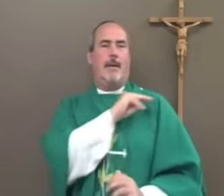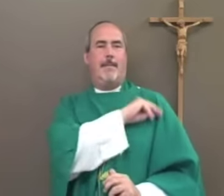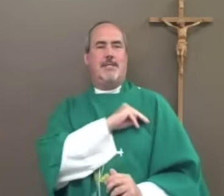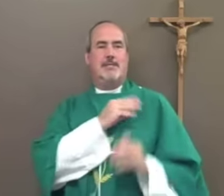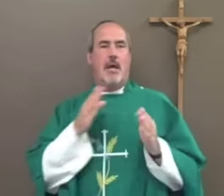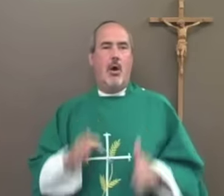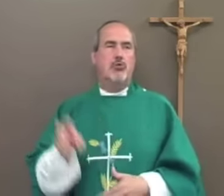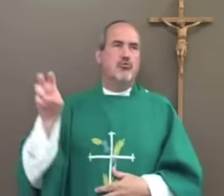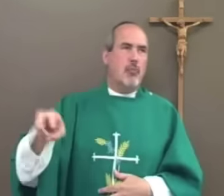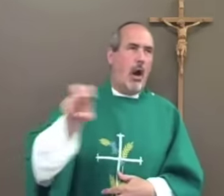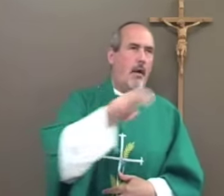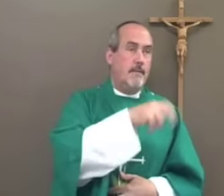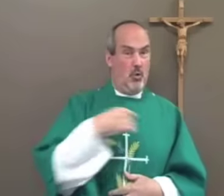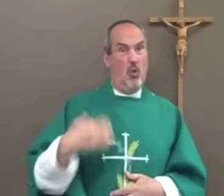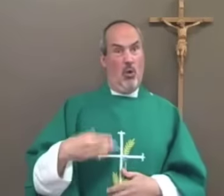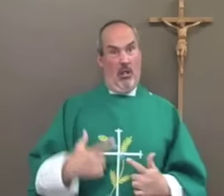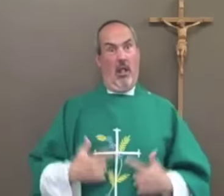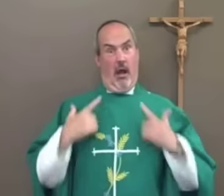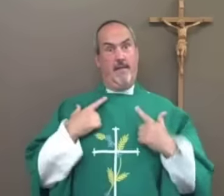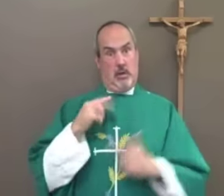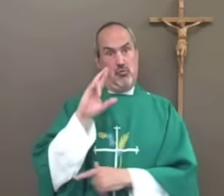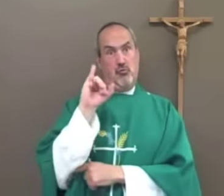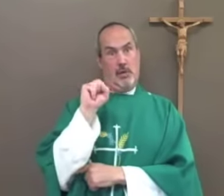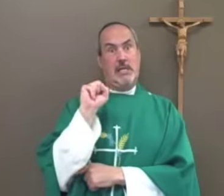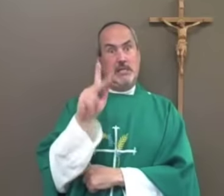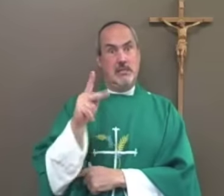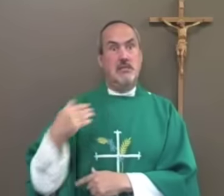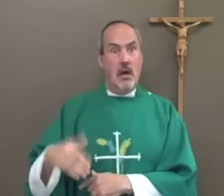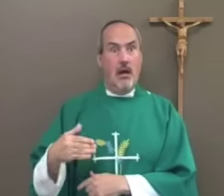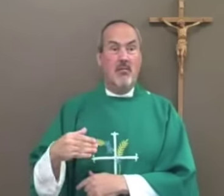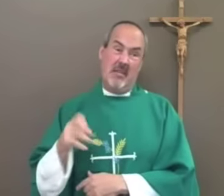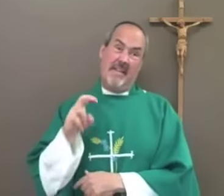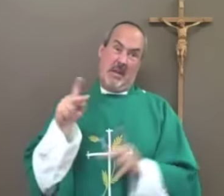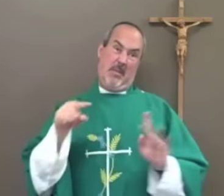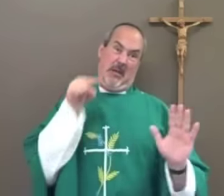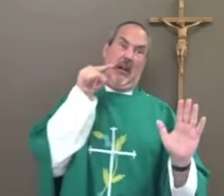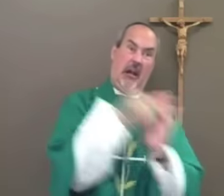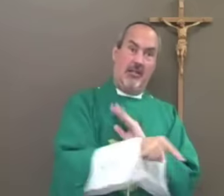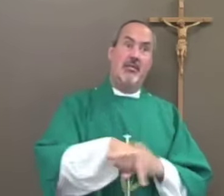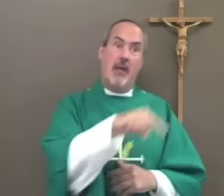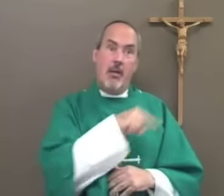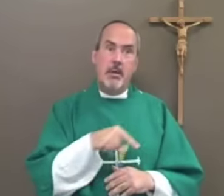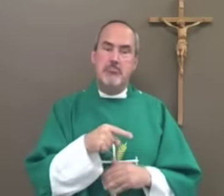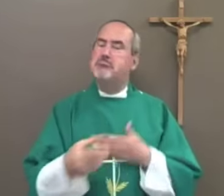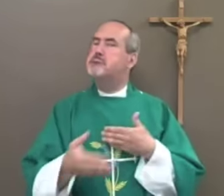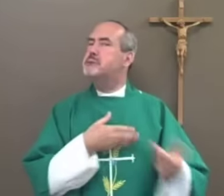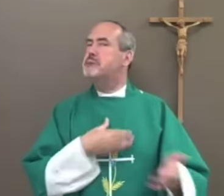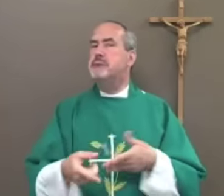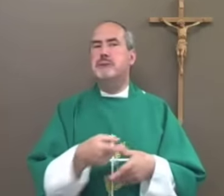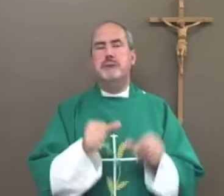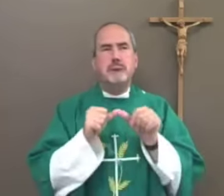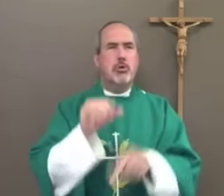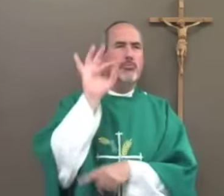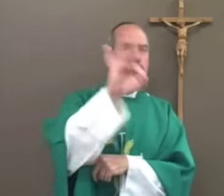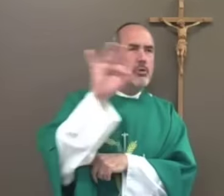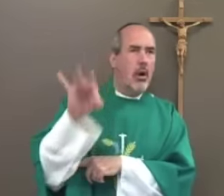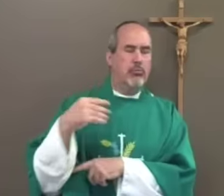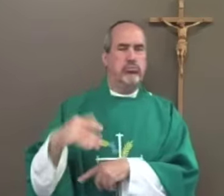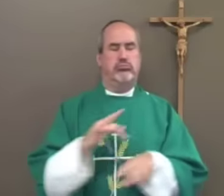mind working hard and becoming missionaries and traveling. And they took on some great risks. People that even wanted to kill them were